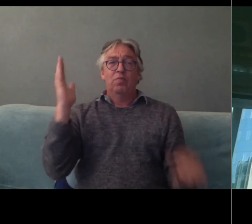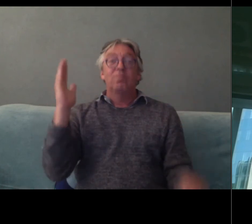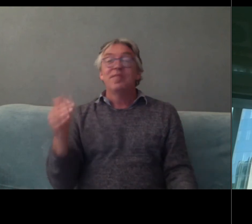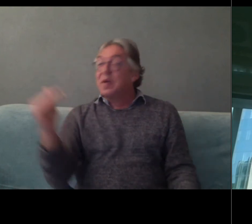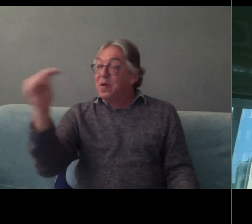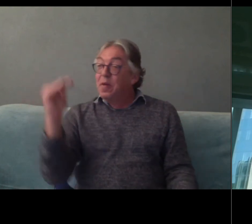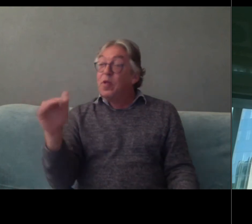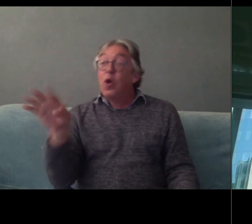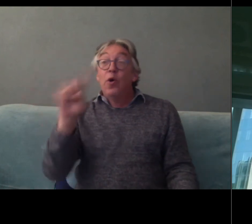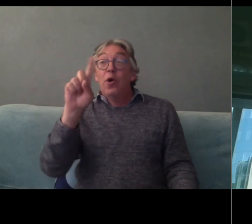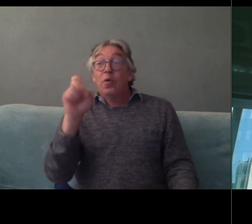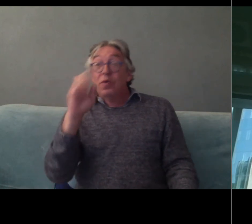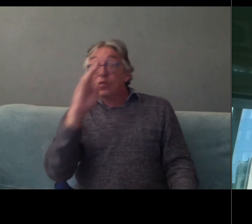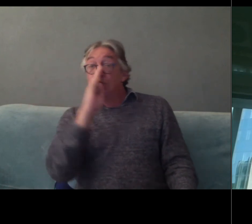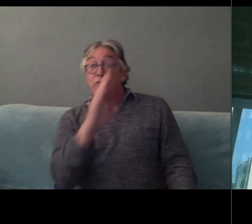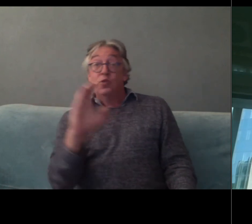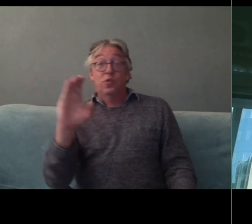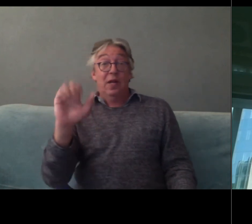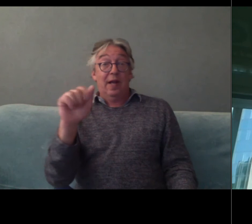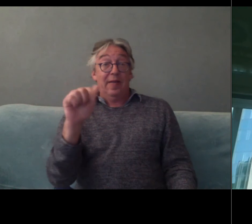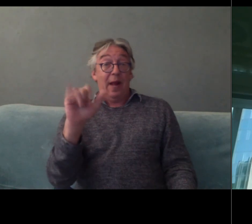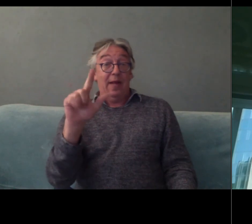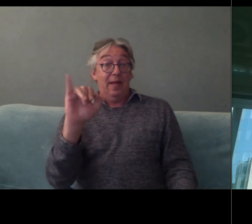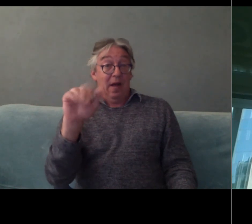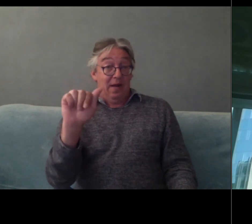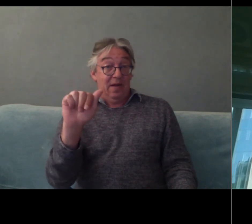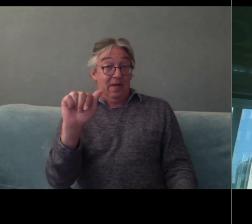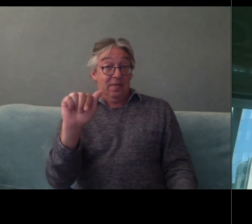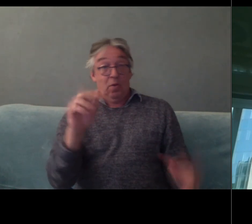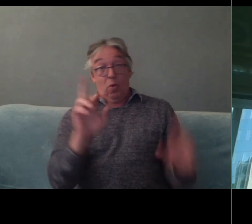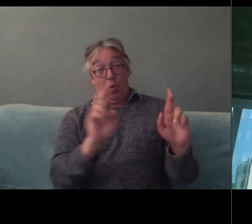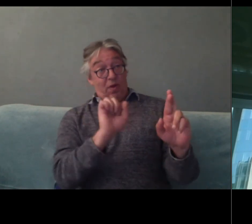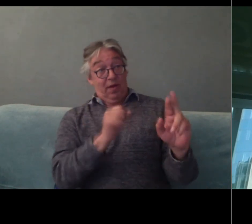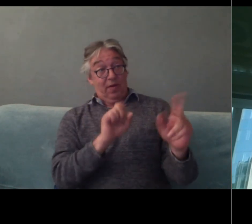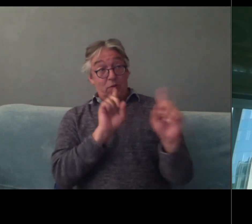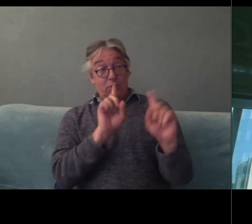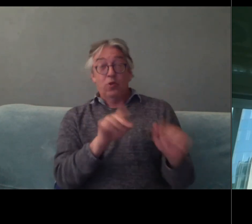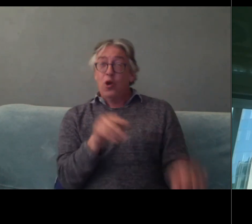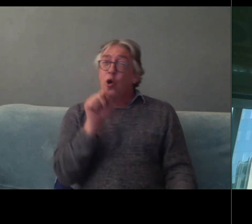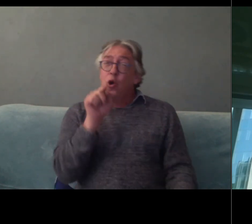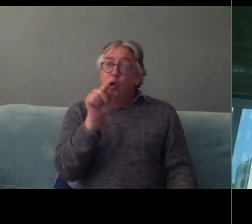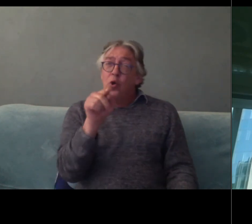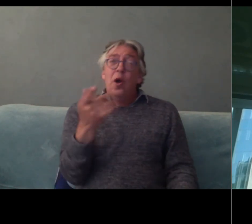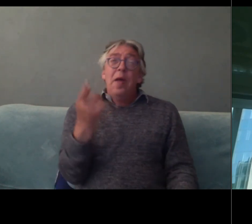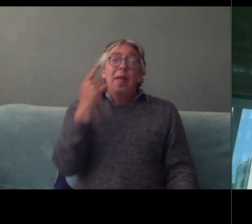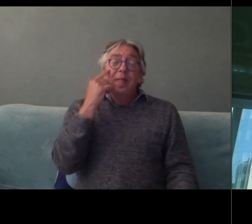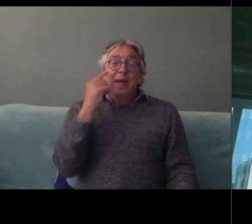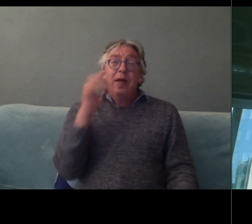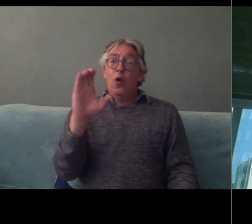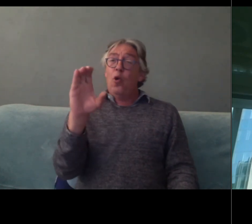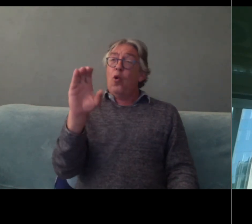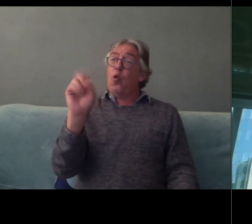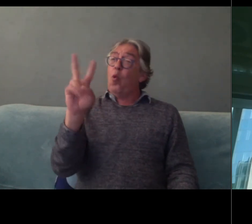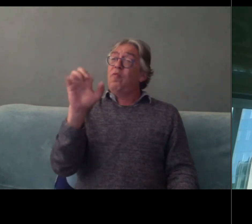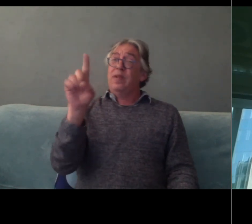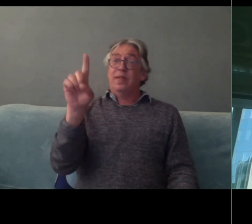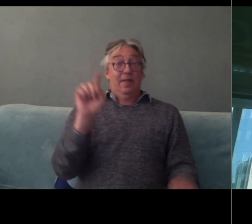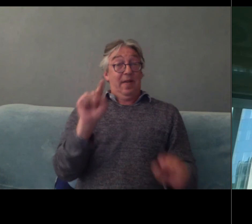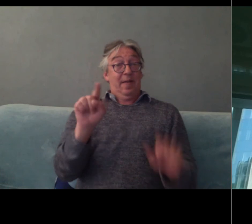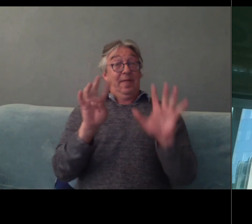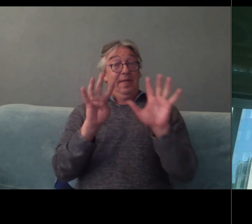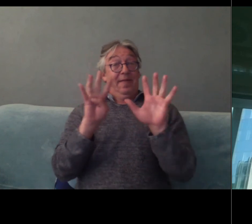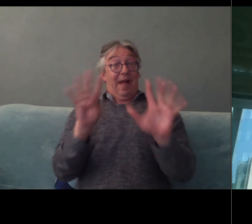Devandas, if you're happy to respond. To what extent do you think the COVID-19 pandemic and the crisis this